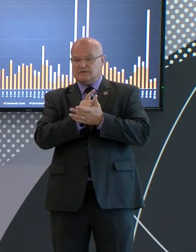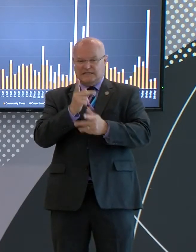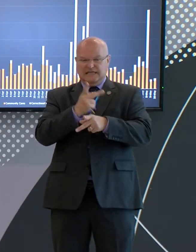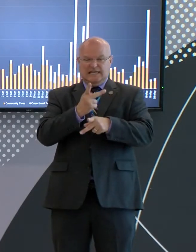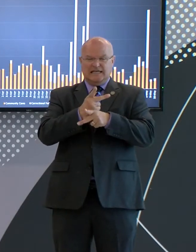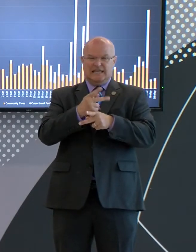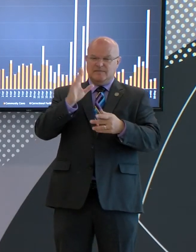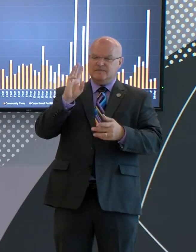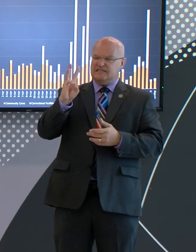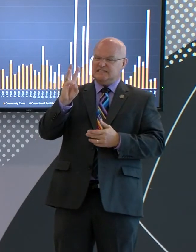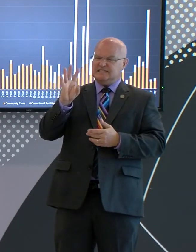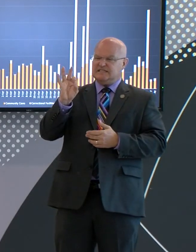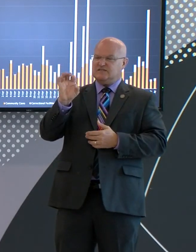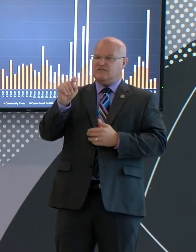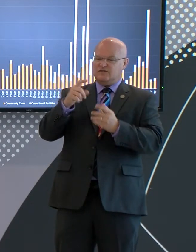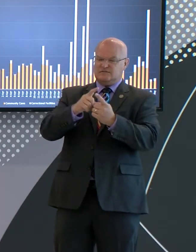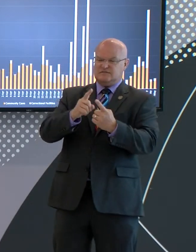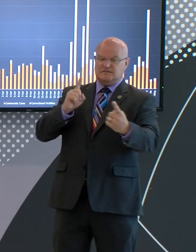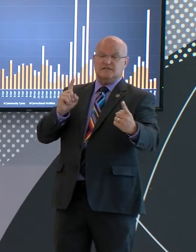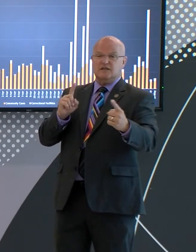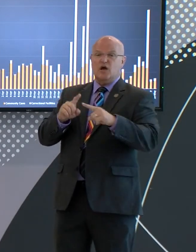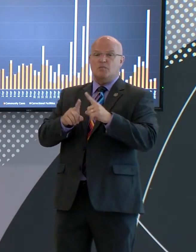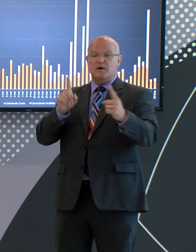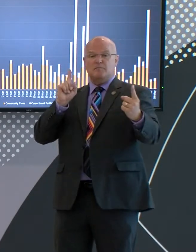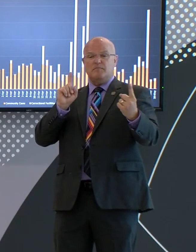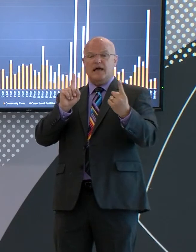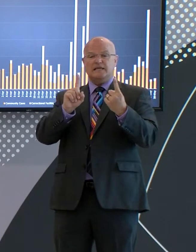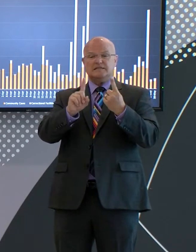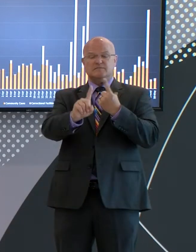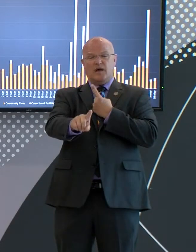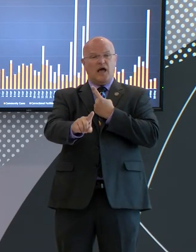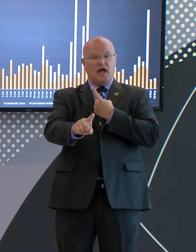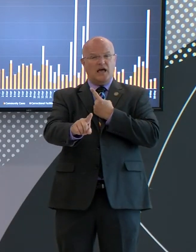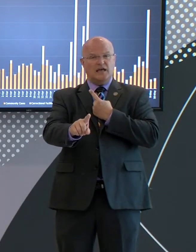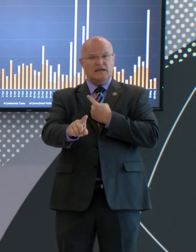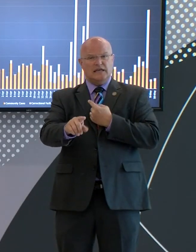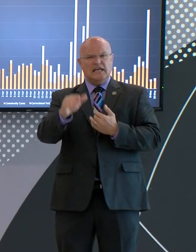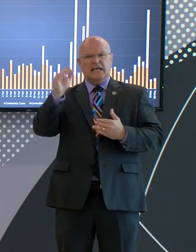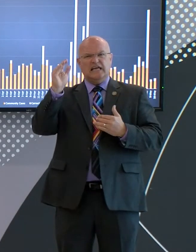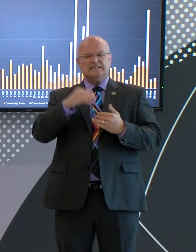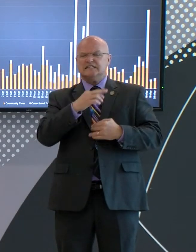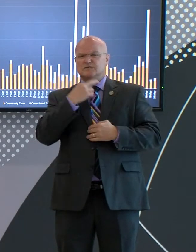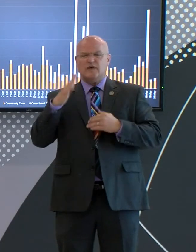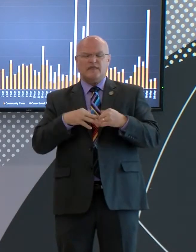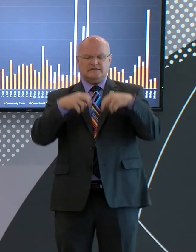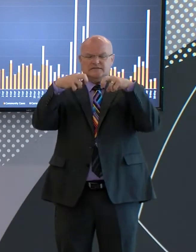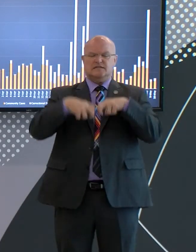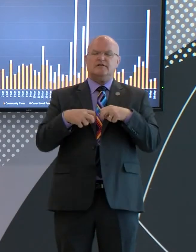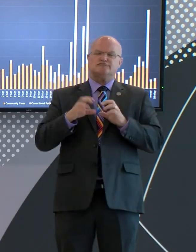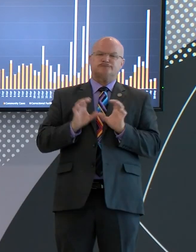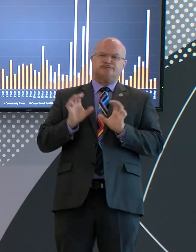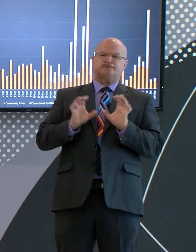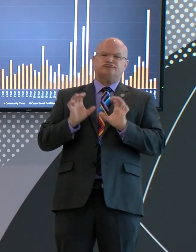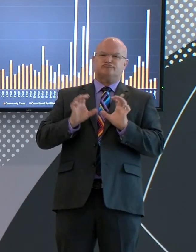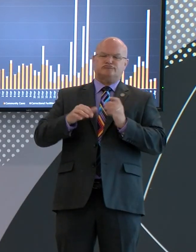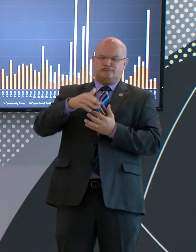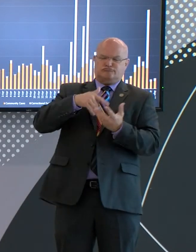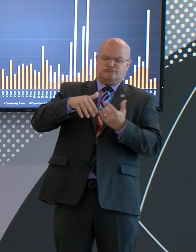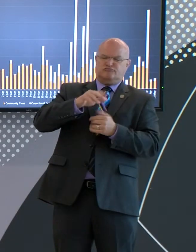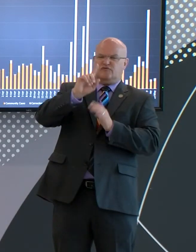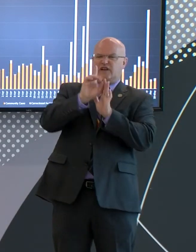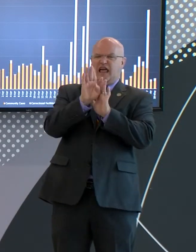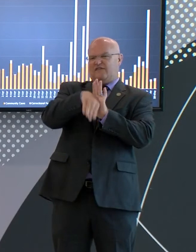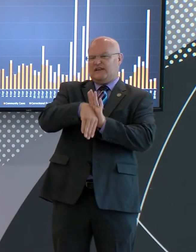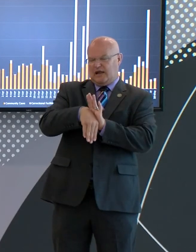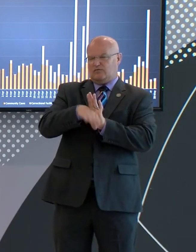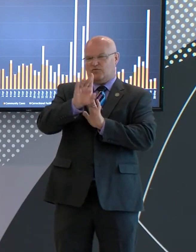those 6-foot distances, but passing by someone briefly is less of a risk than sitting in the same space for half an